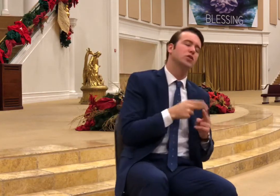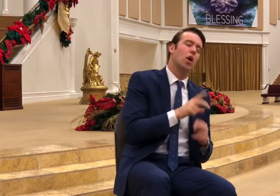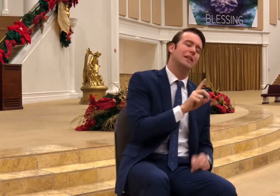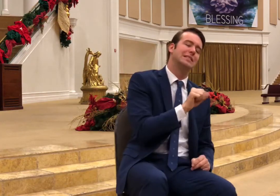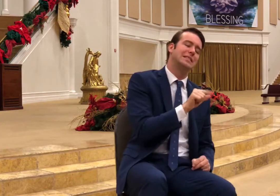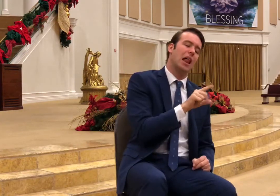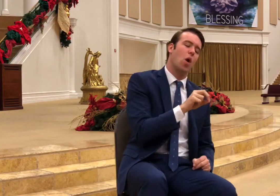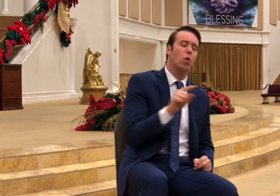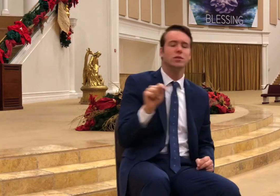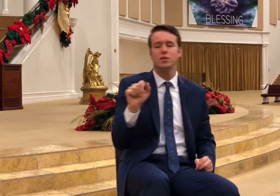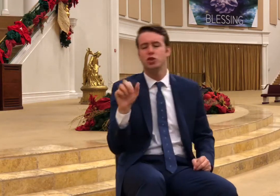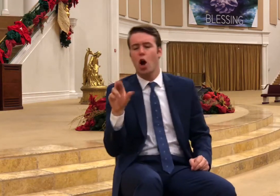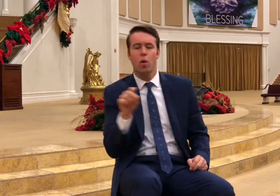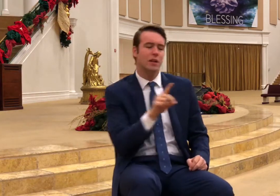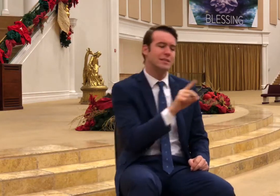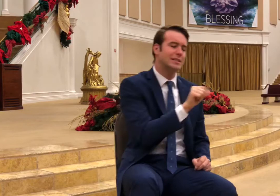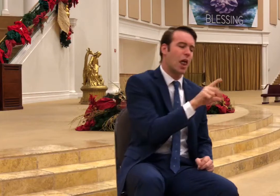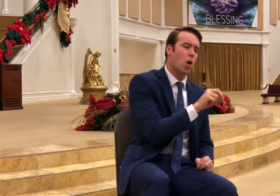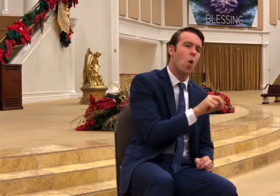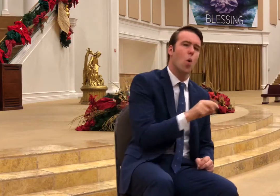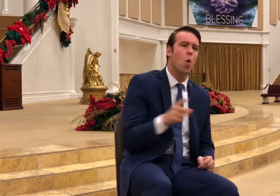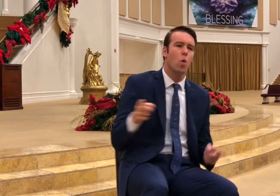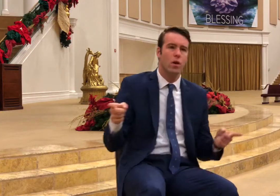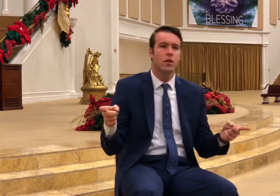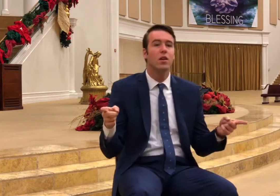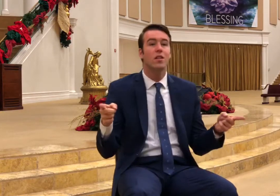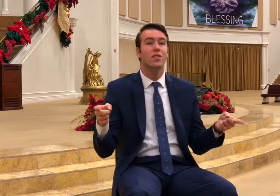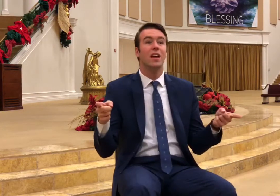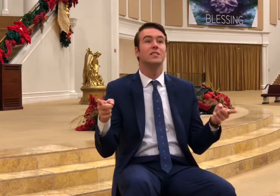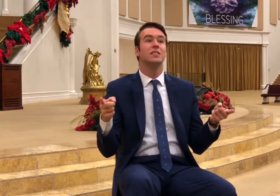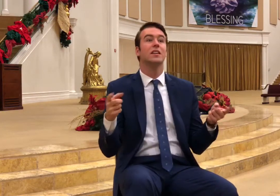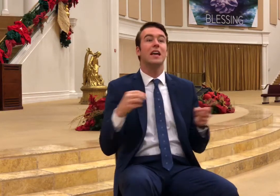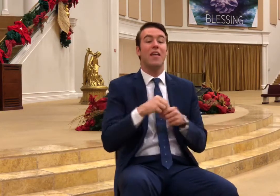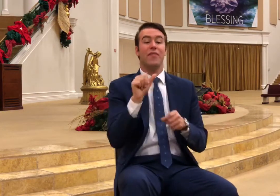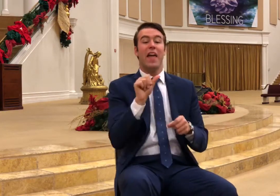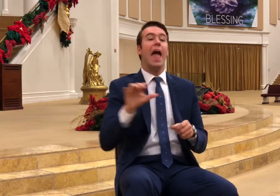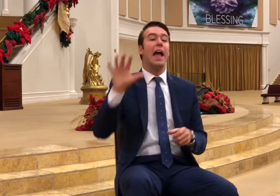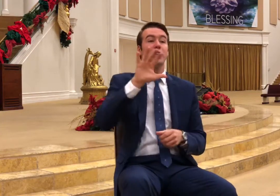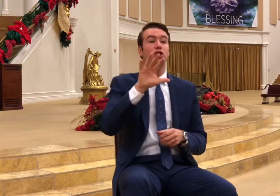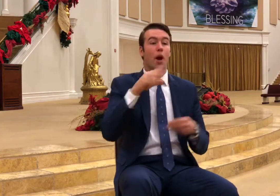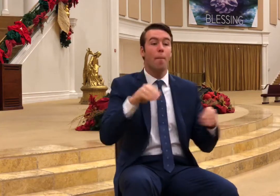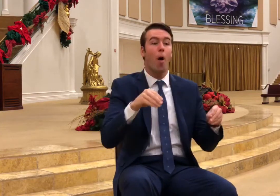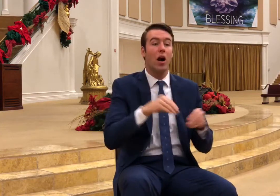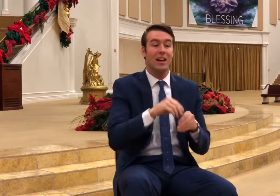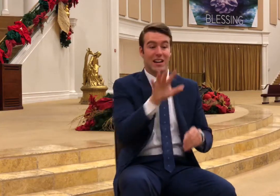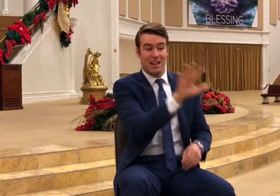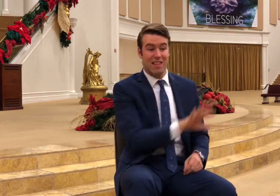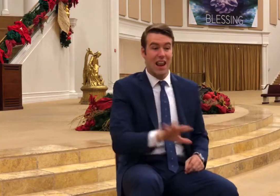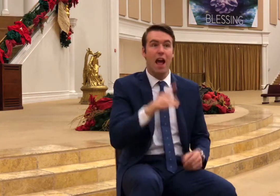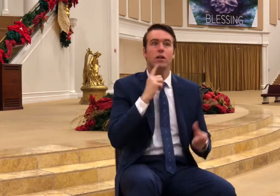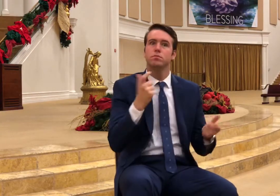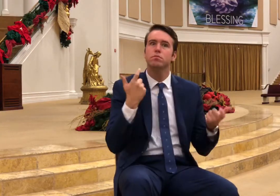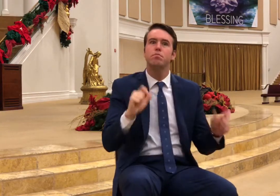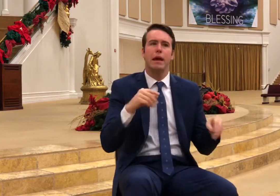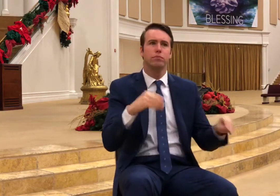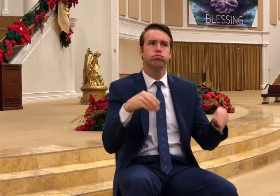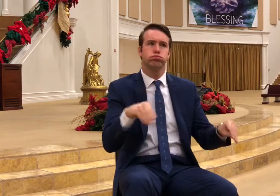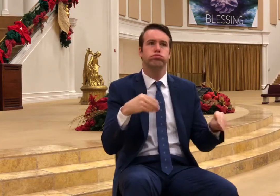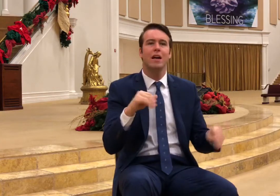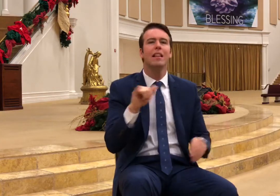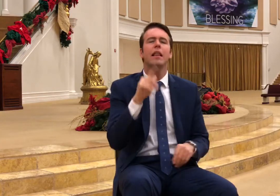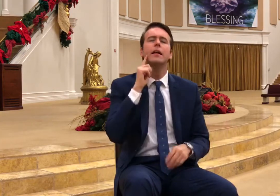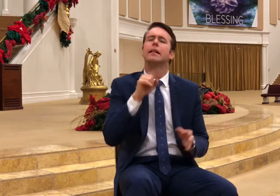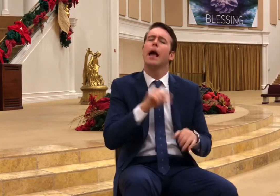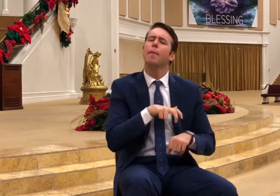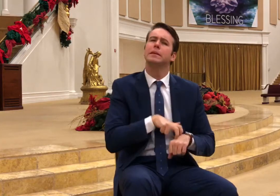D-A-L-O, and Taro, T-A-R-O, which is big in the Asian market in the South Pacific. It's kind of like a